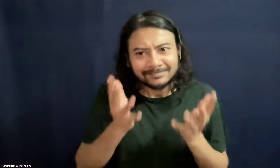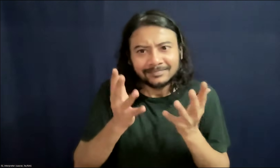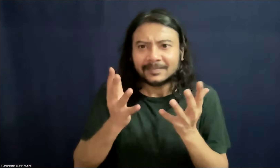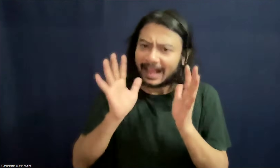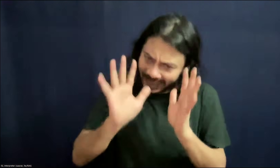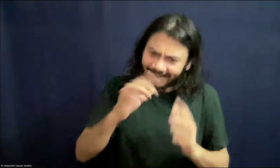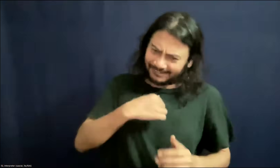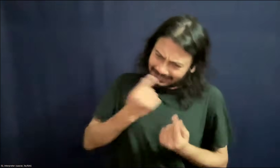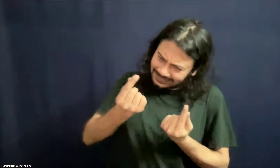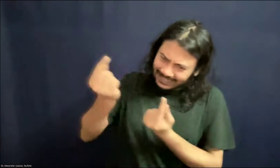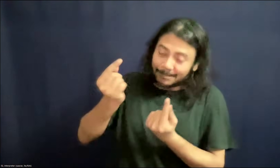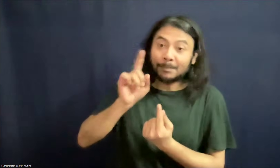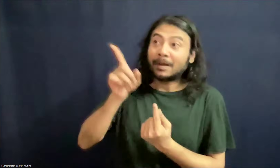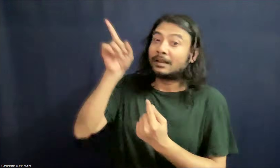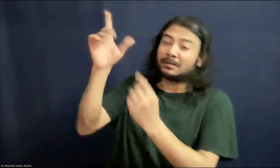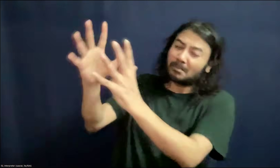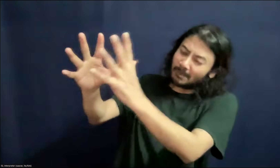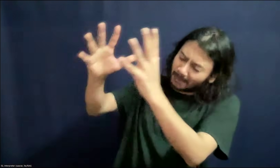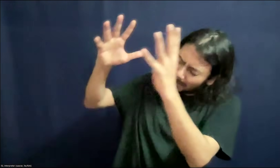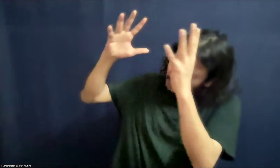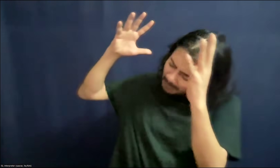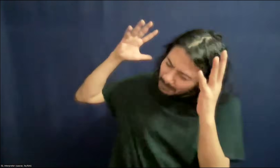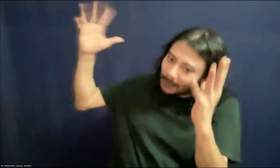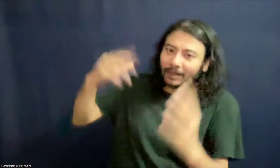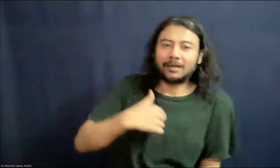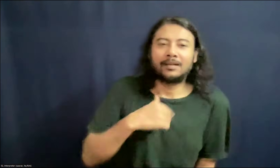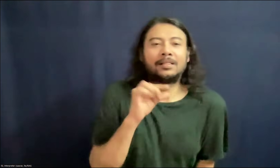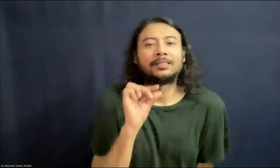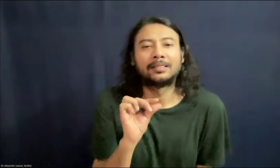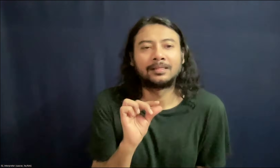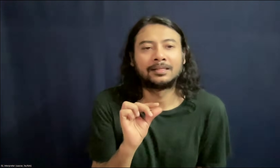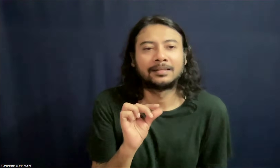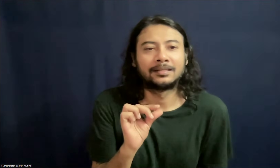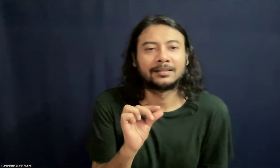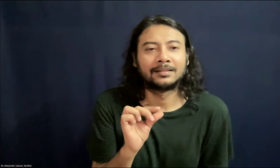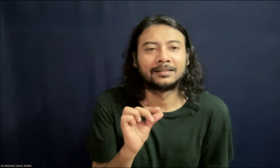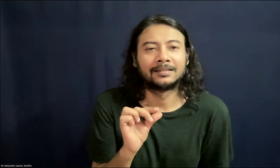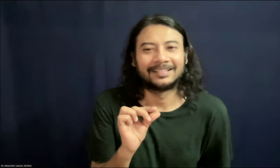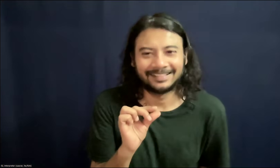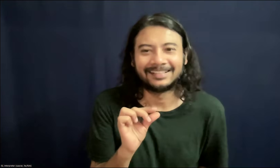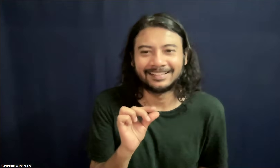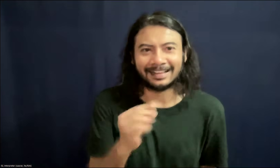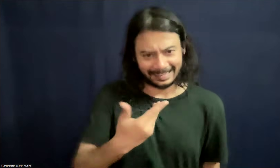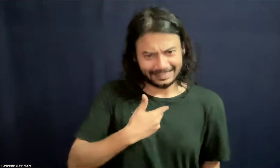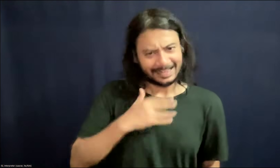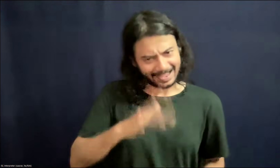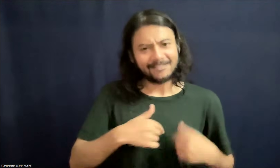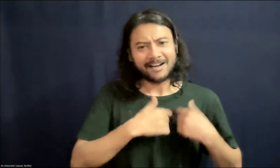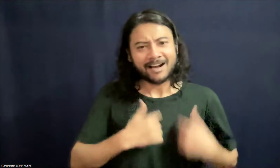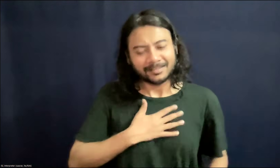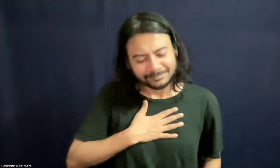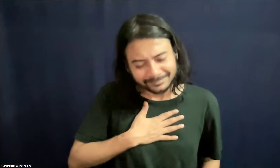For example, I am also kind, but Krishna is also kind, but the way Krishna is kind is totally different from my